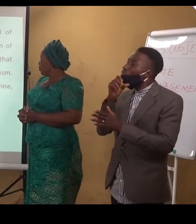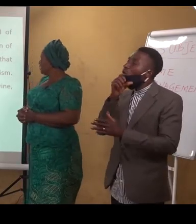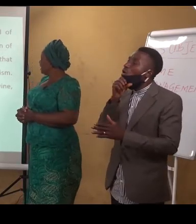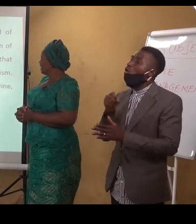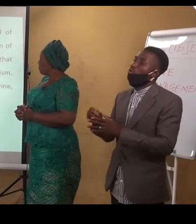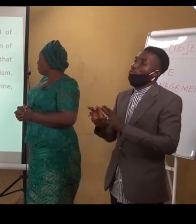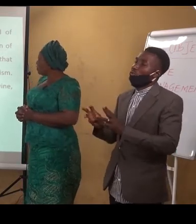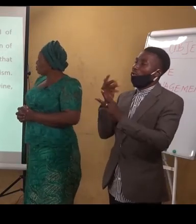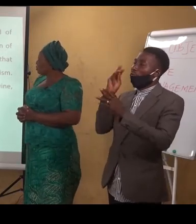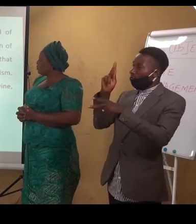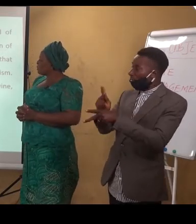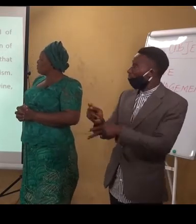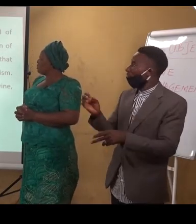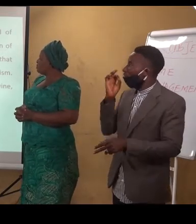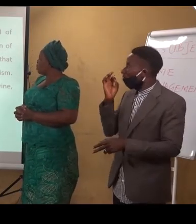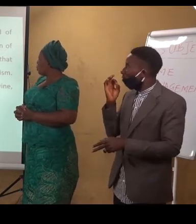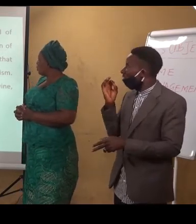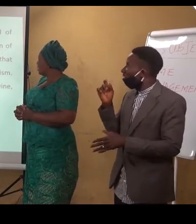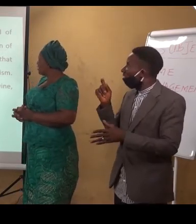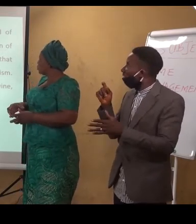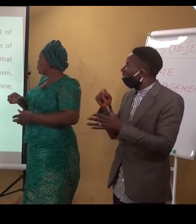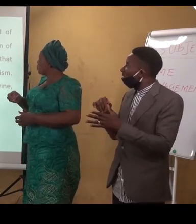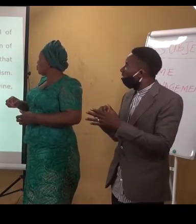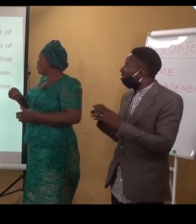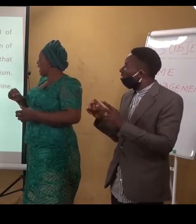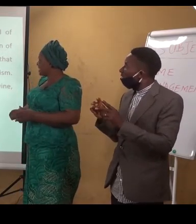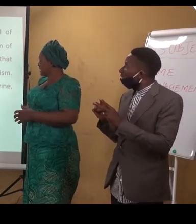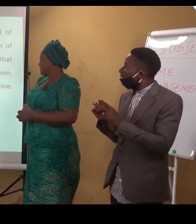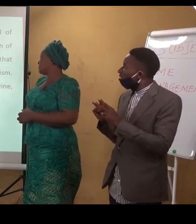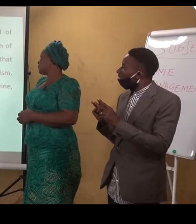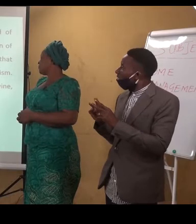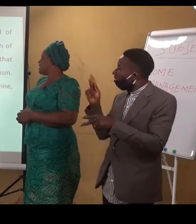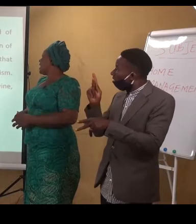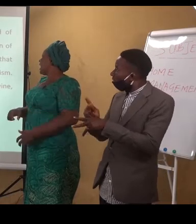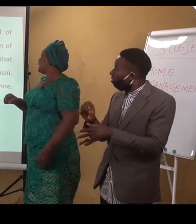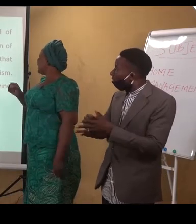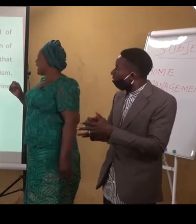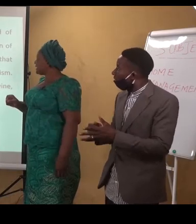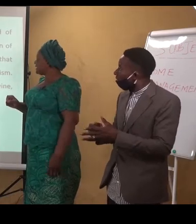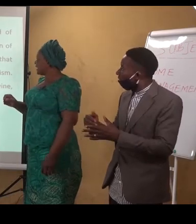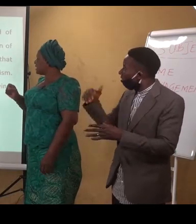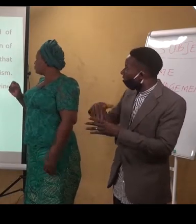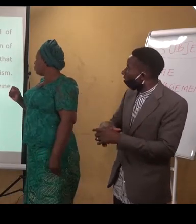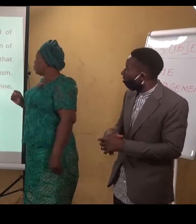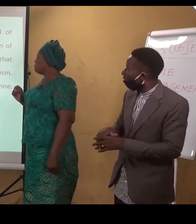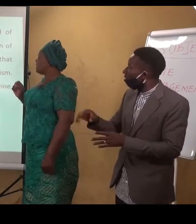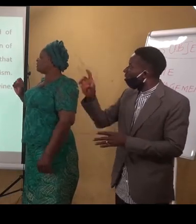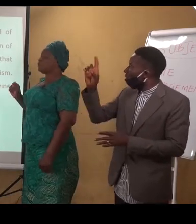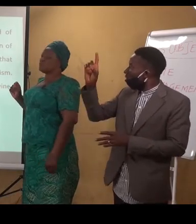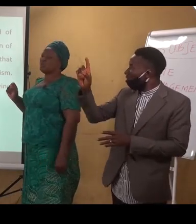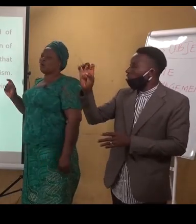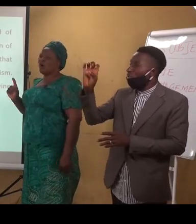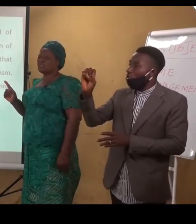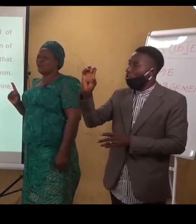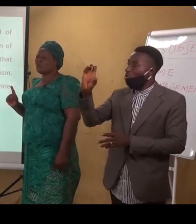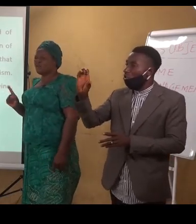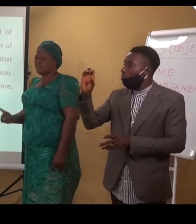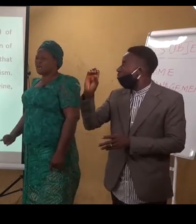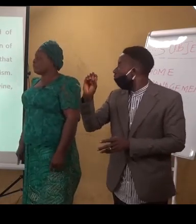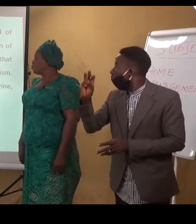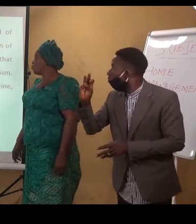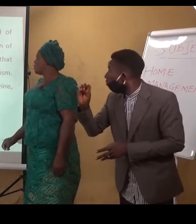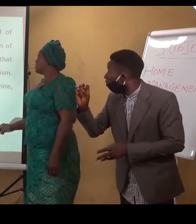It involves the decomposition of some of the food components to produce acid. And that acid that is produced makes the food to be